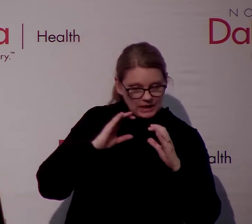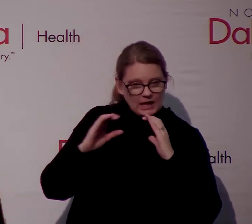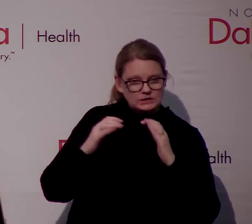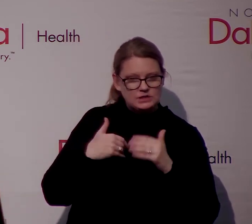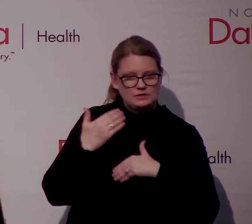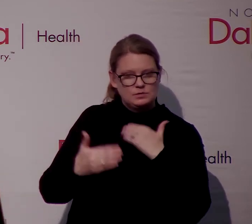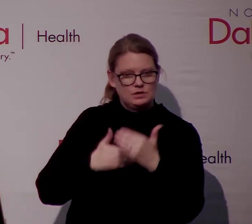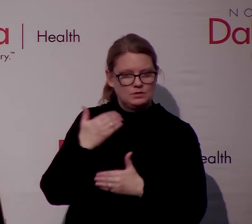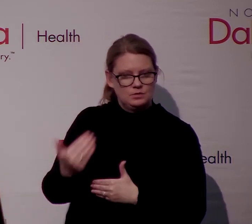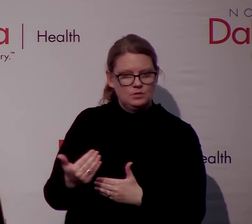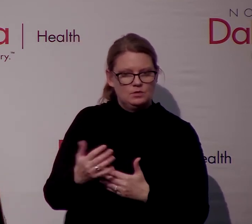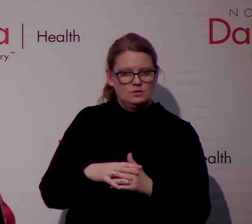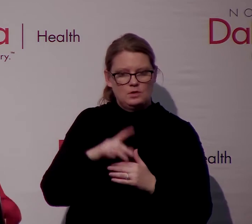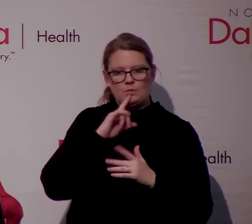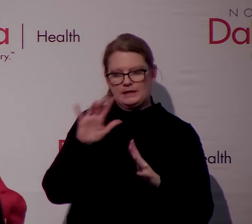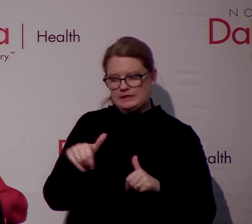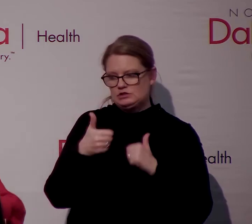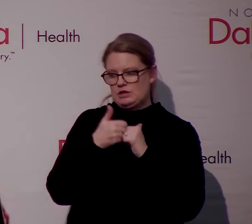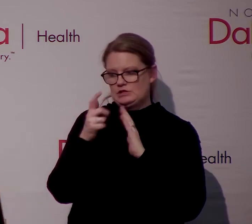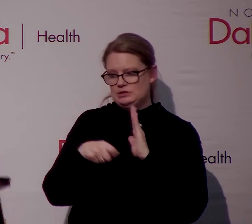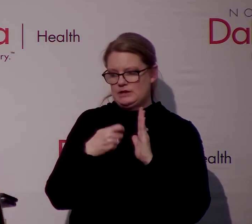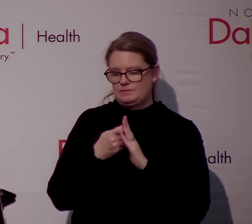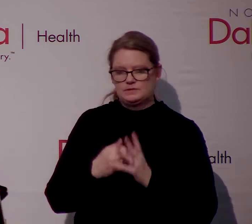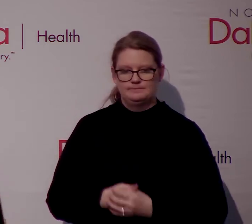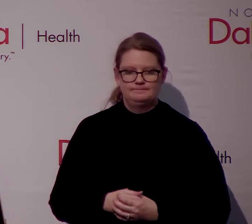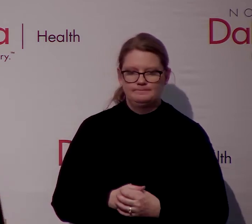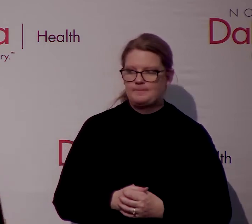move through these very challenging times.